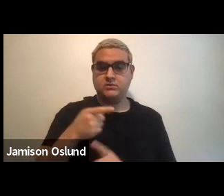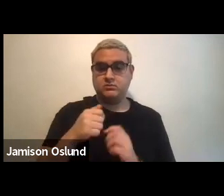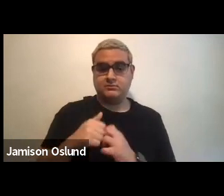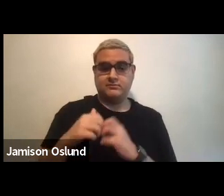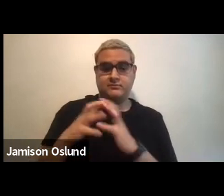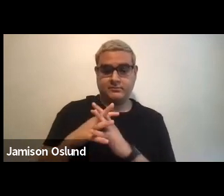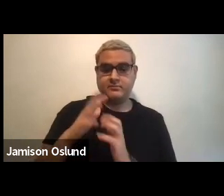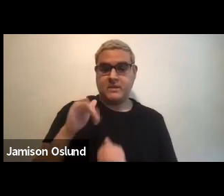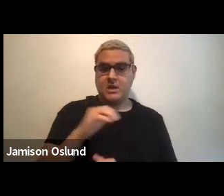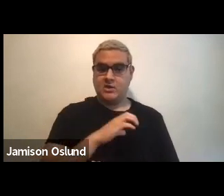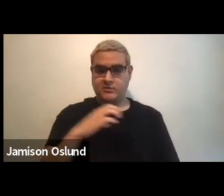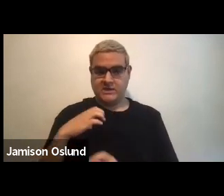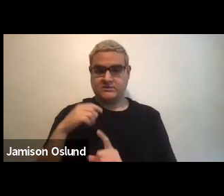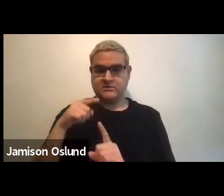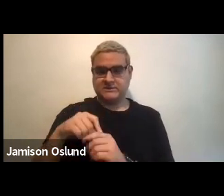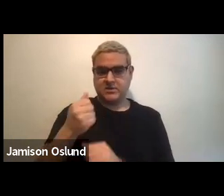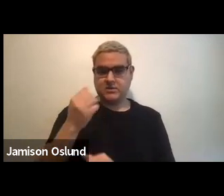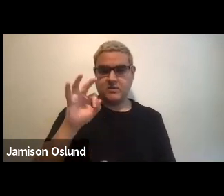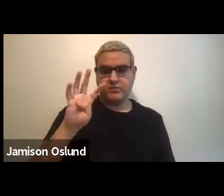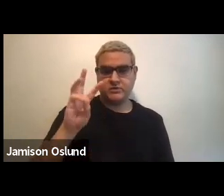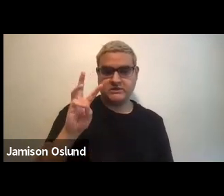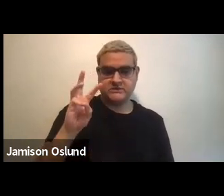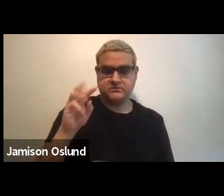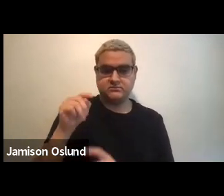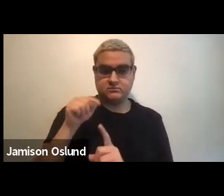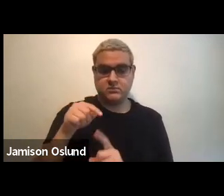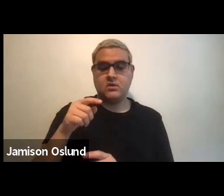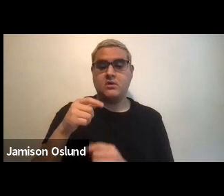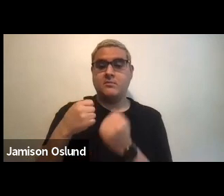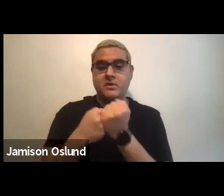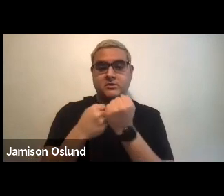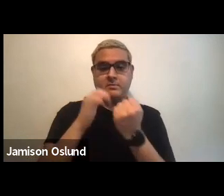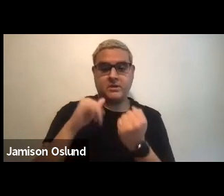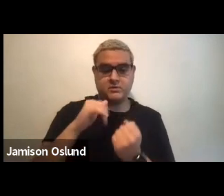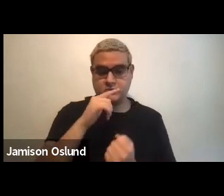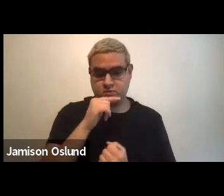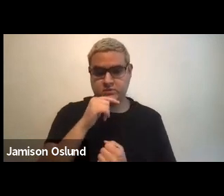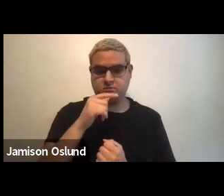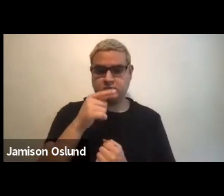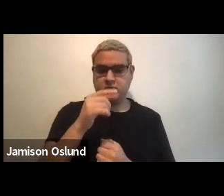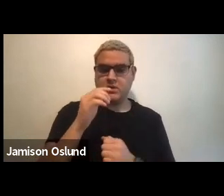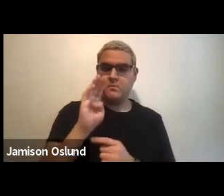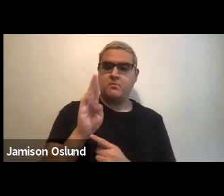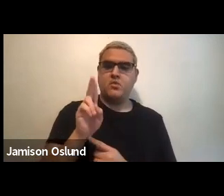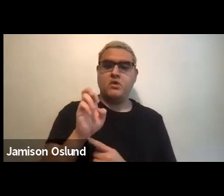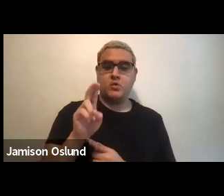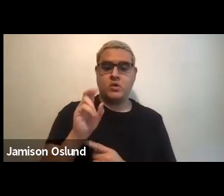Arkansas, who actually established the program via Congress in 1946.